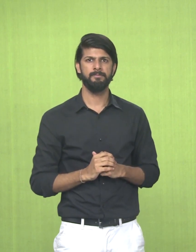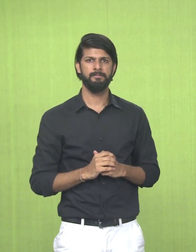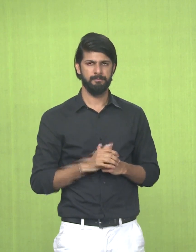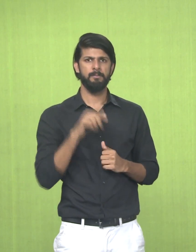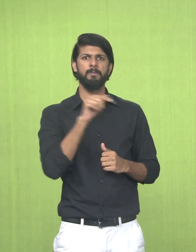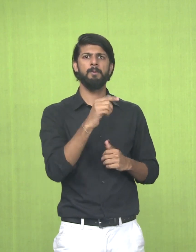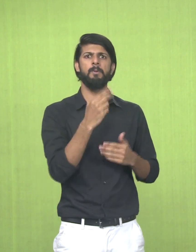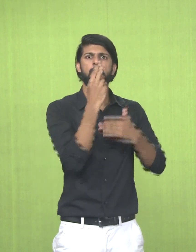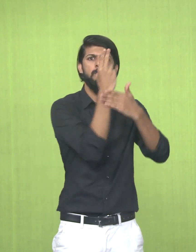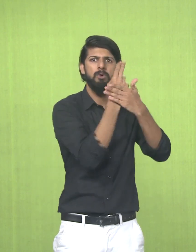enshrine,